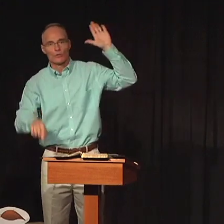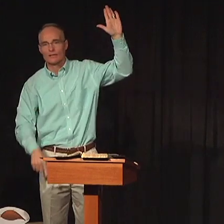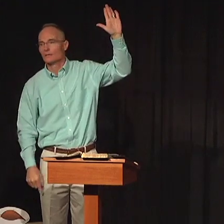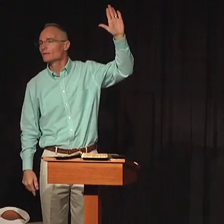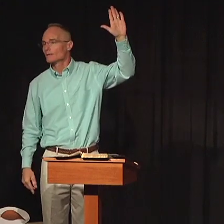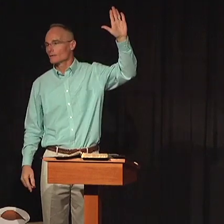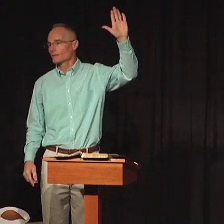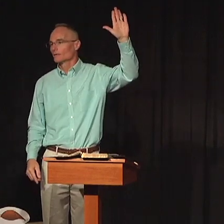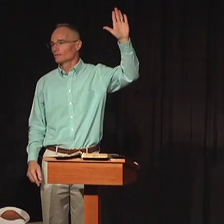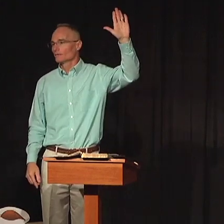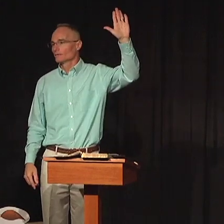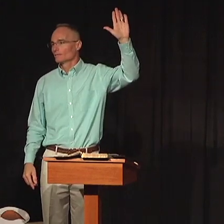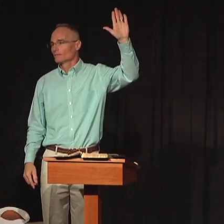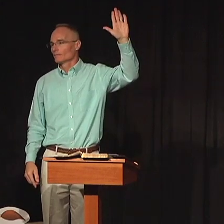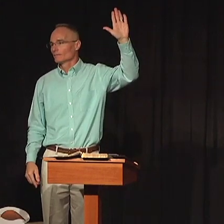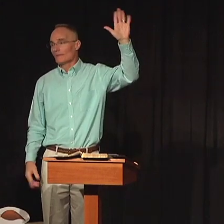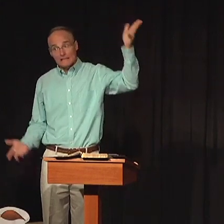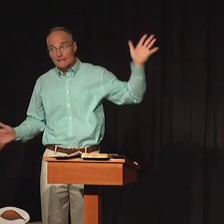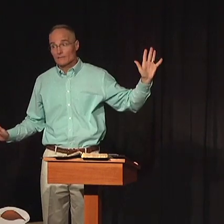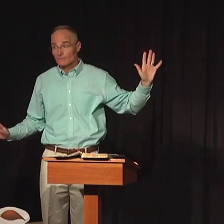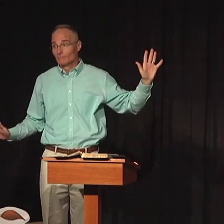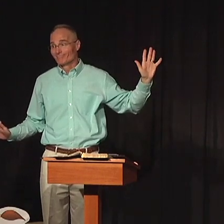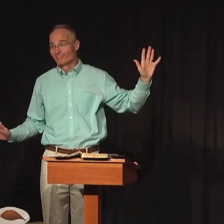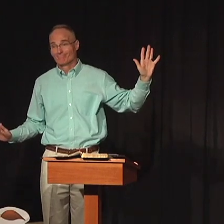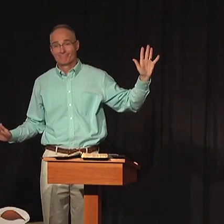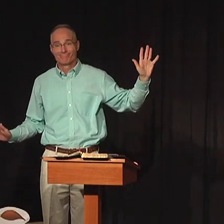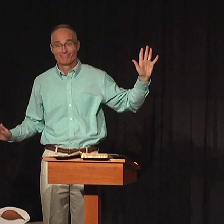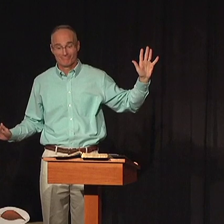am his and you are his. That's it.